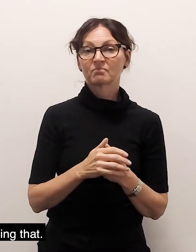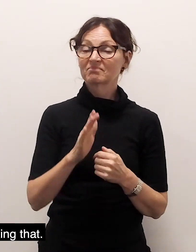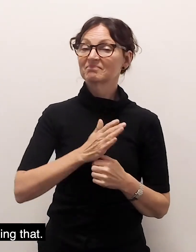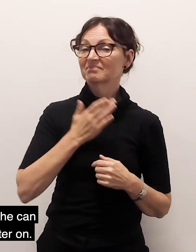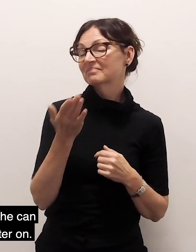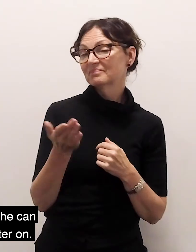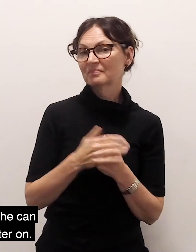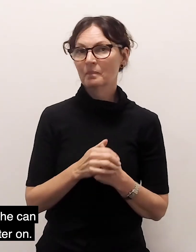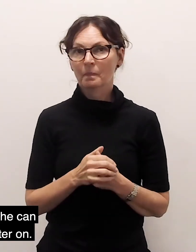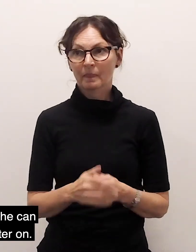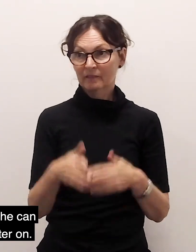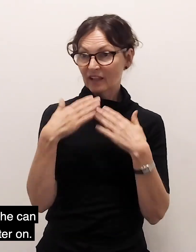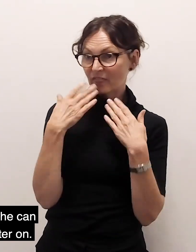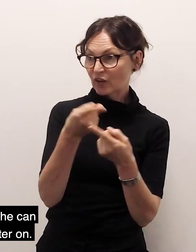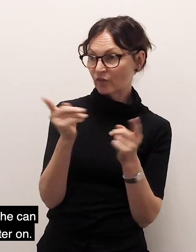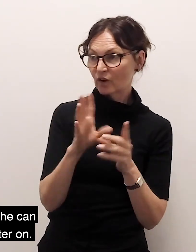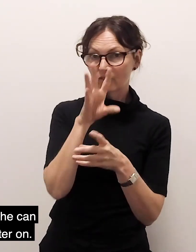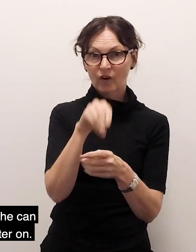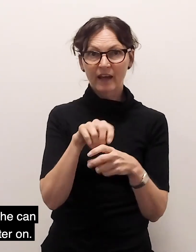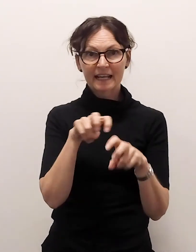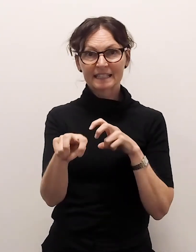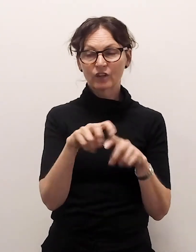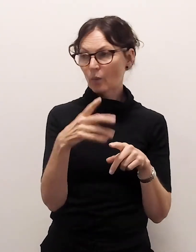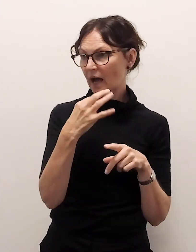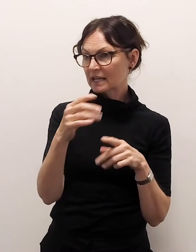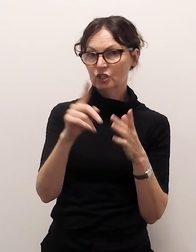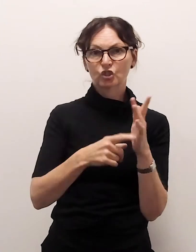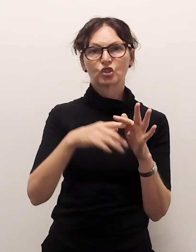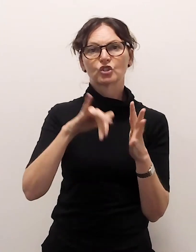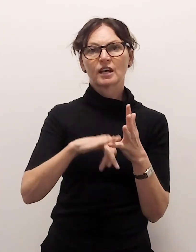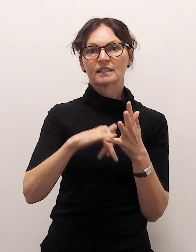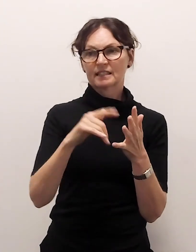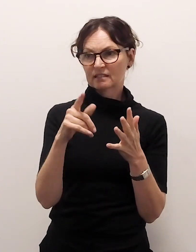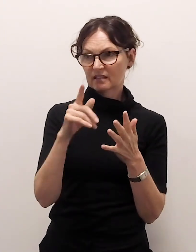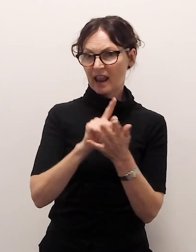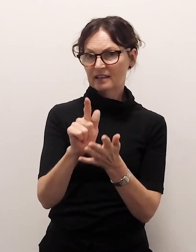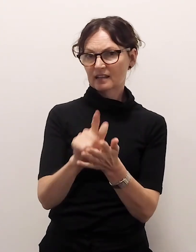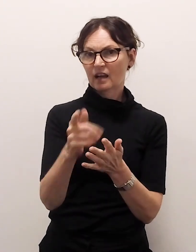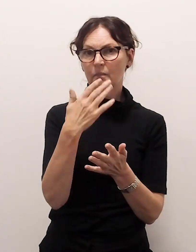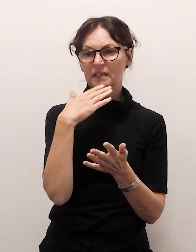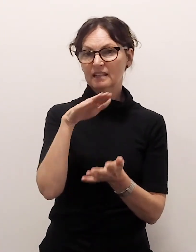thank you for doing that. I might ask Jess if she can collect the cards later on. But great.